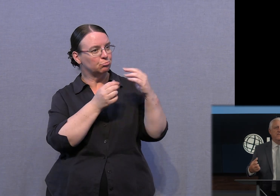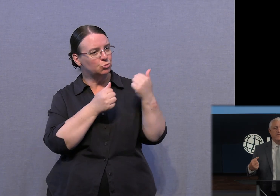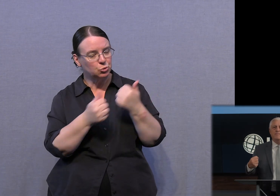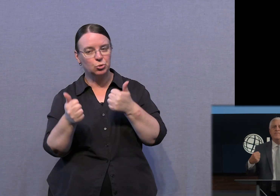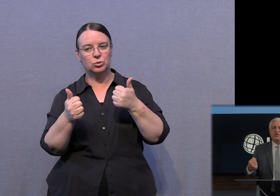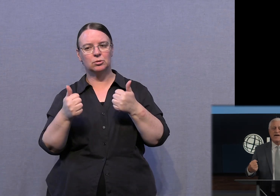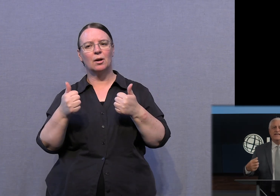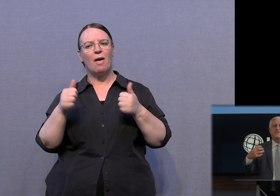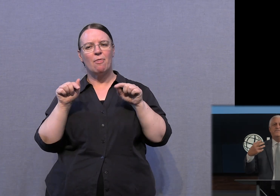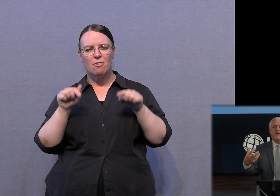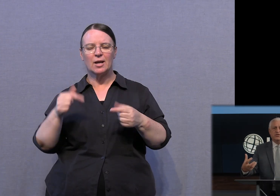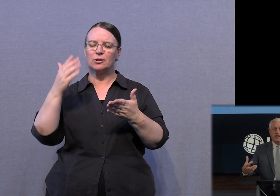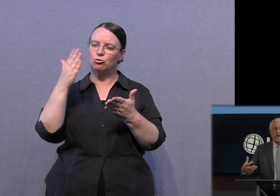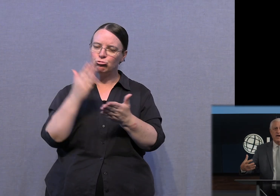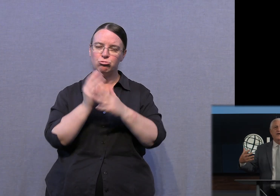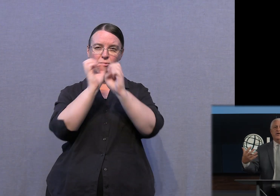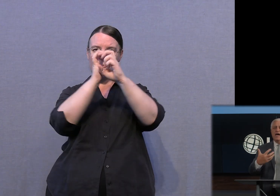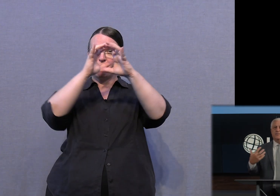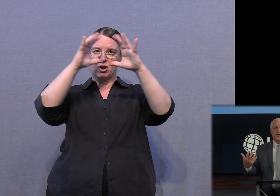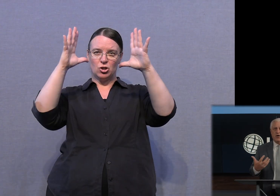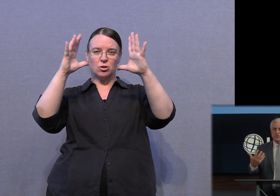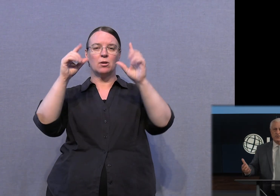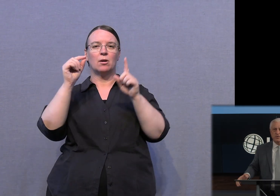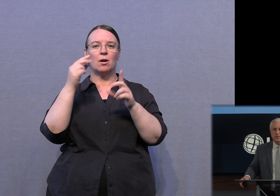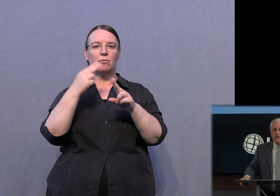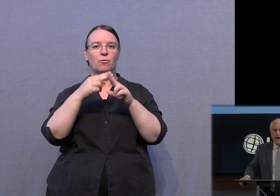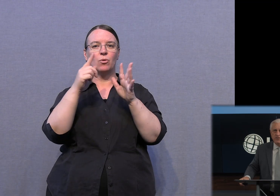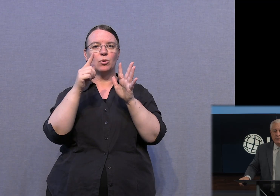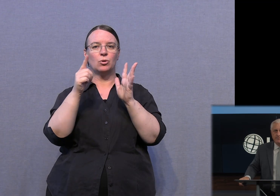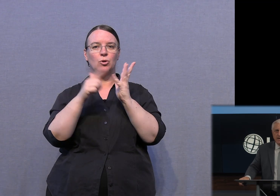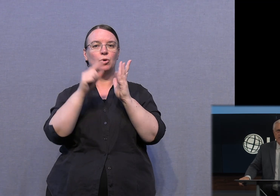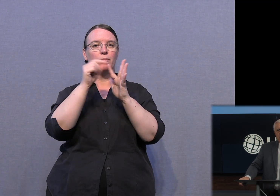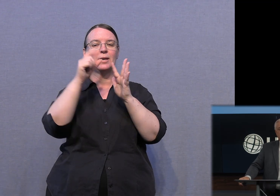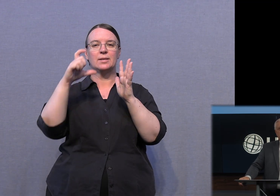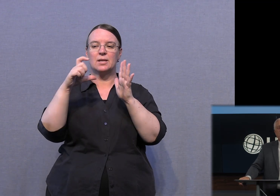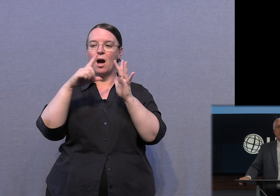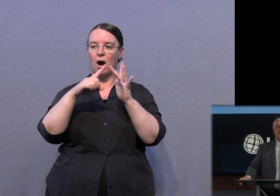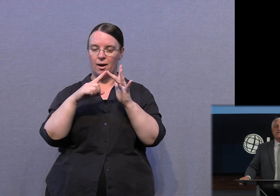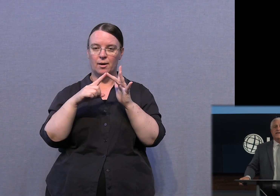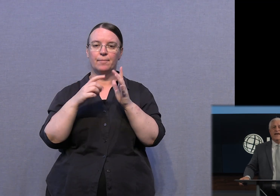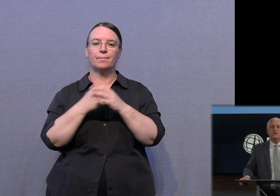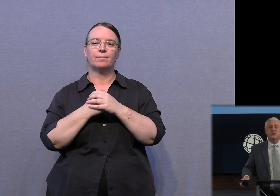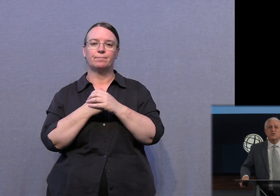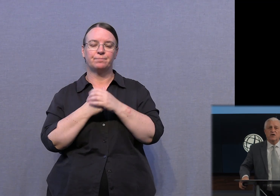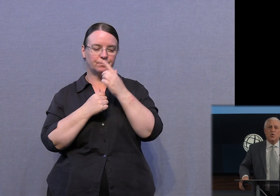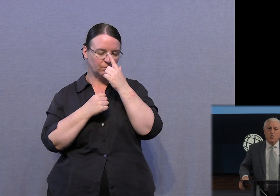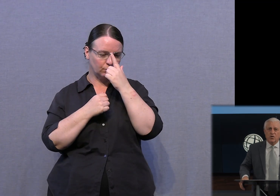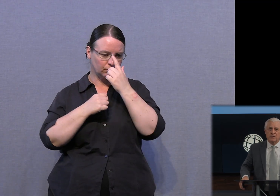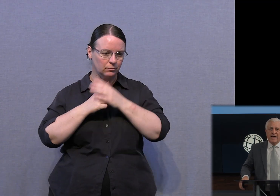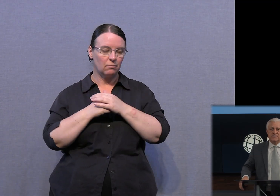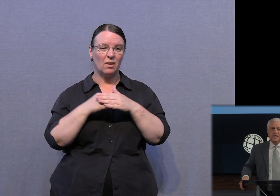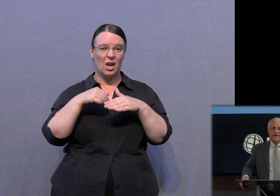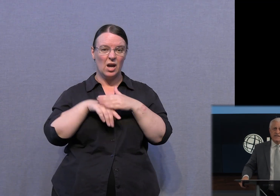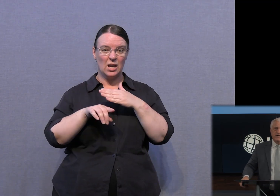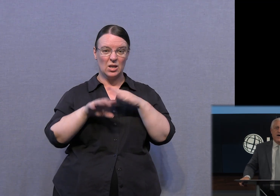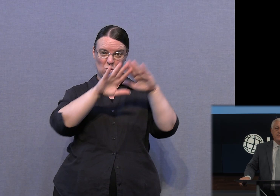indeed the mission and the vision of the United Pentecostal Church International. There are 210 nations of the world